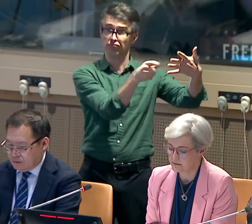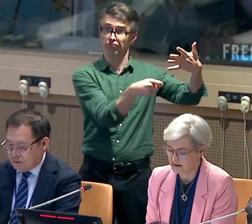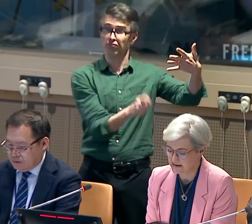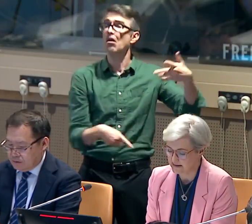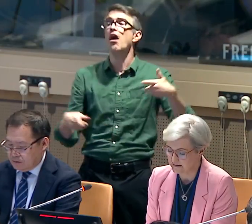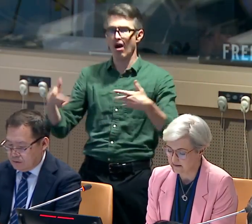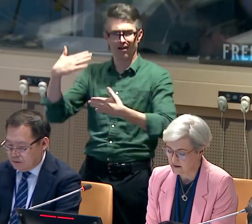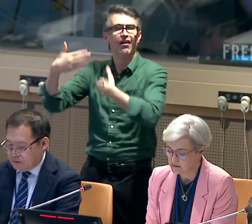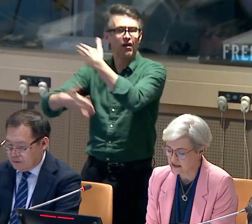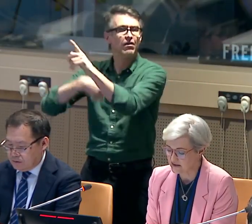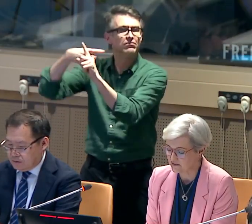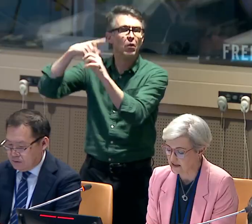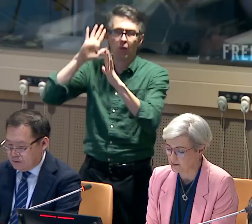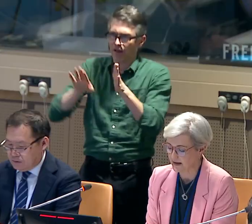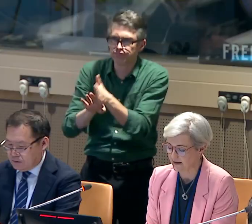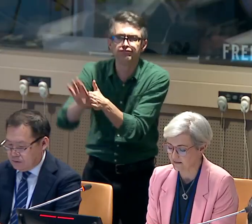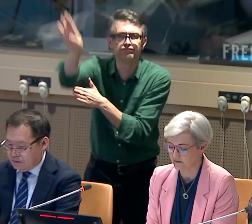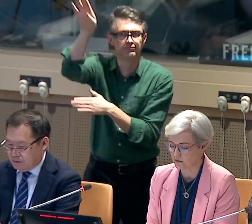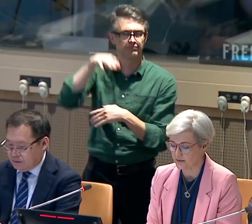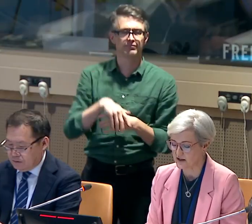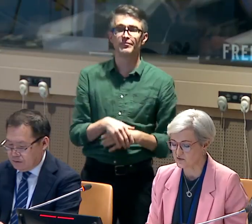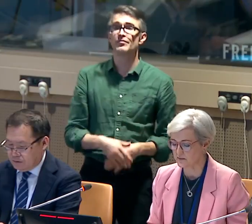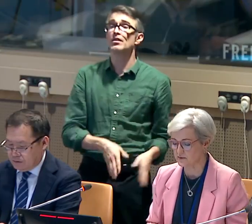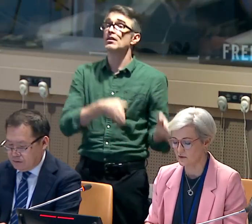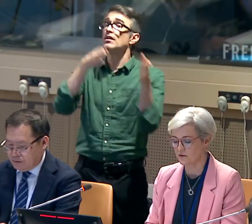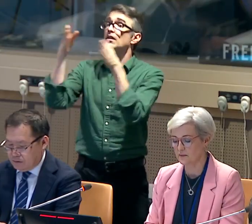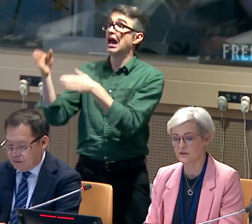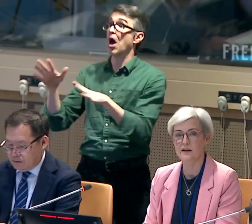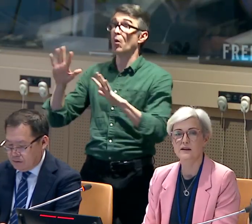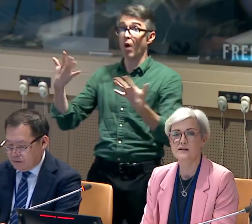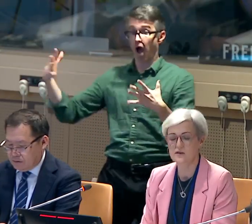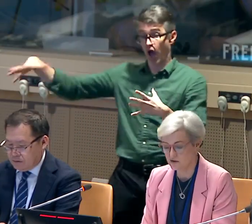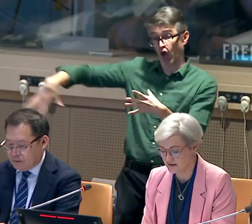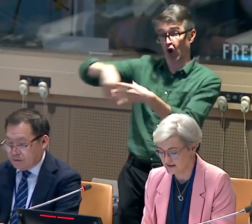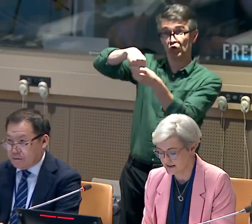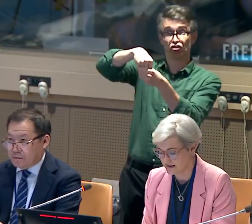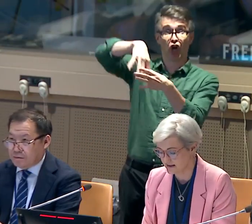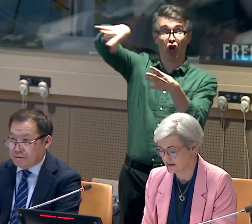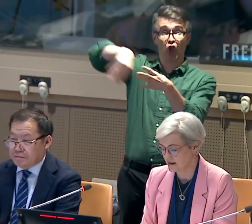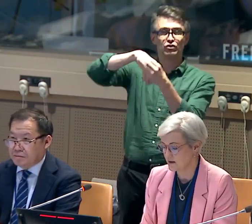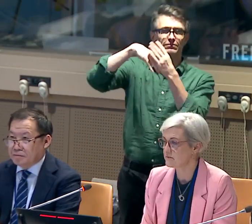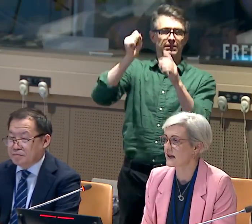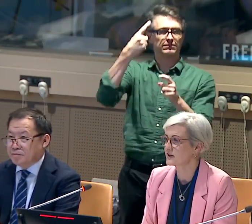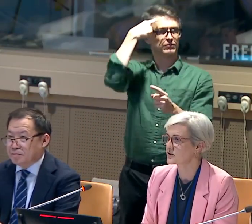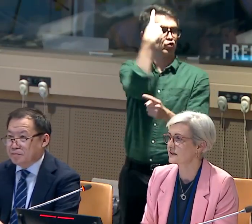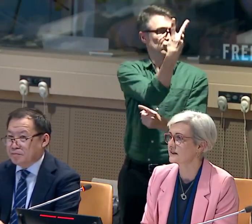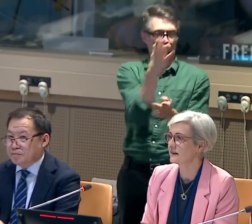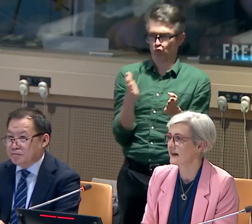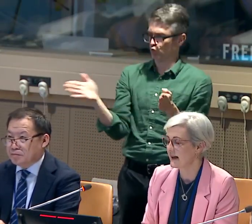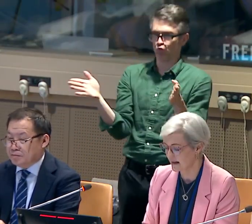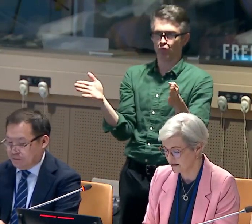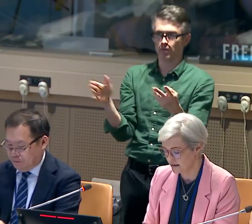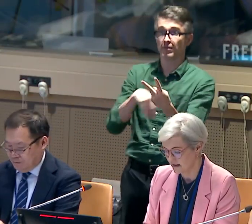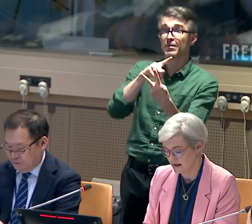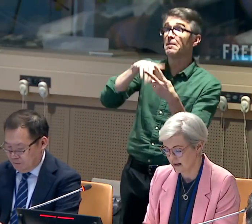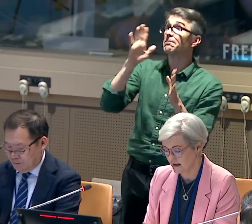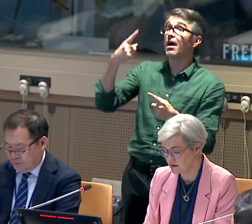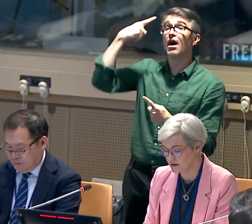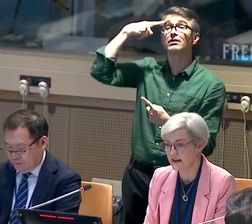with disabilities must have equal access to mainstream programs, social assistance, pension,